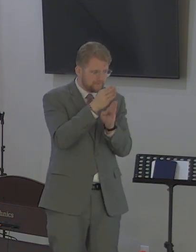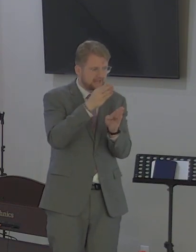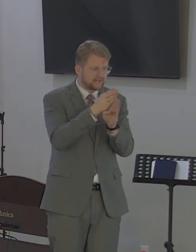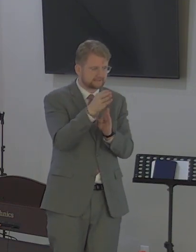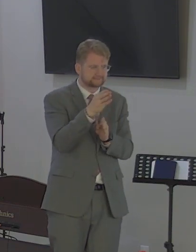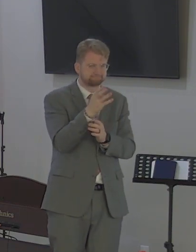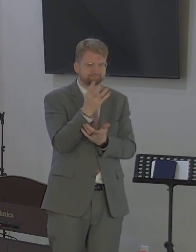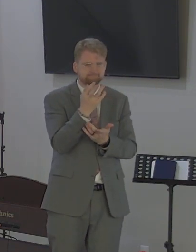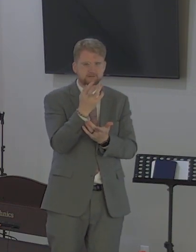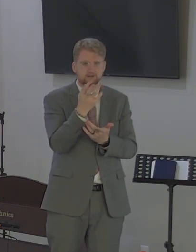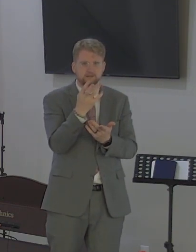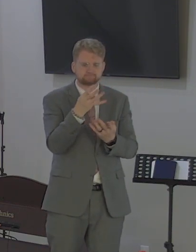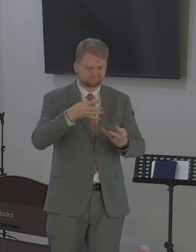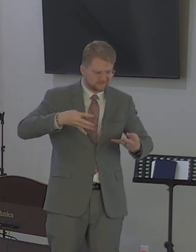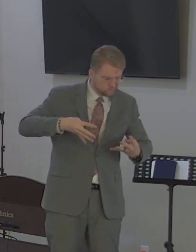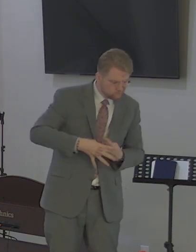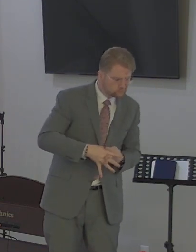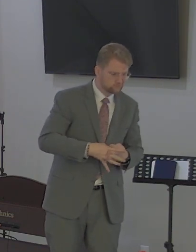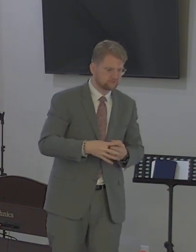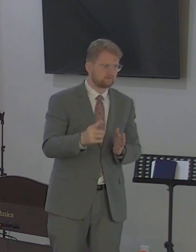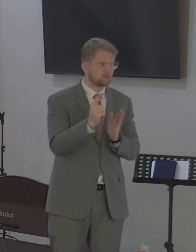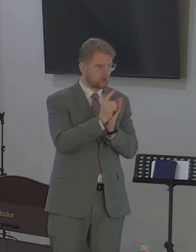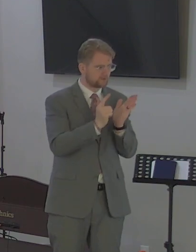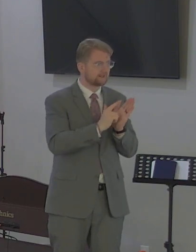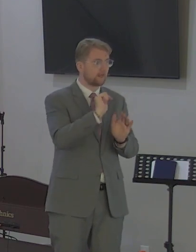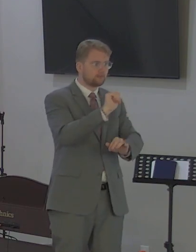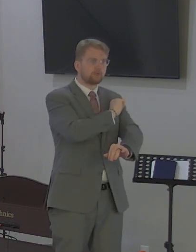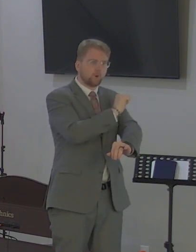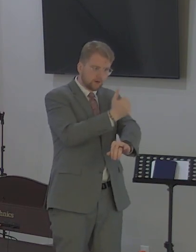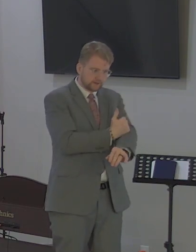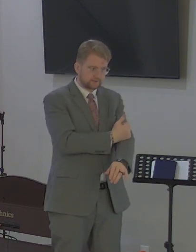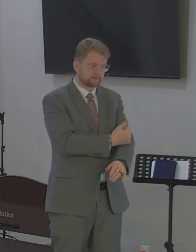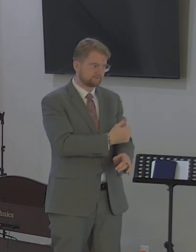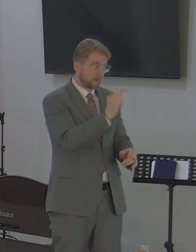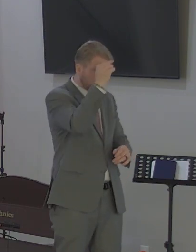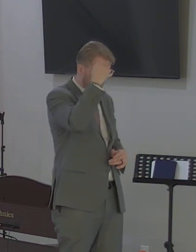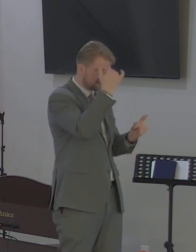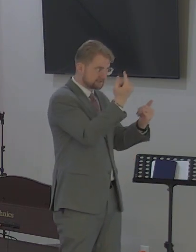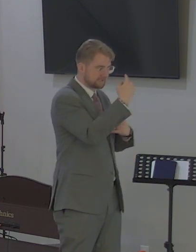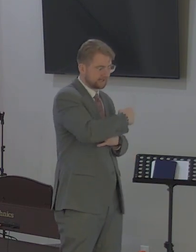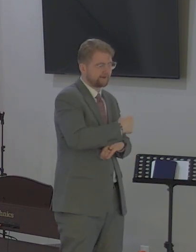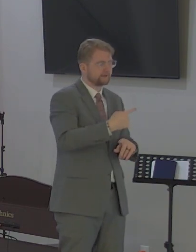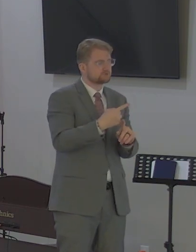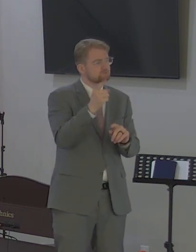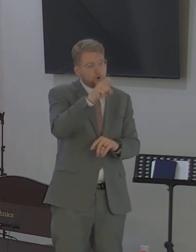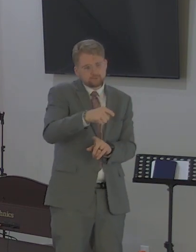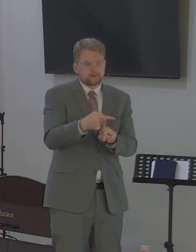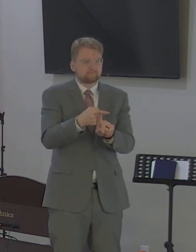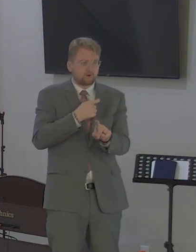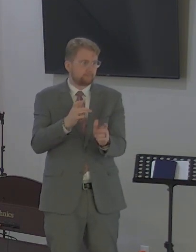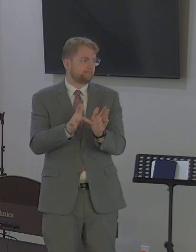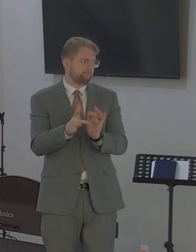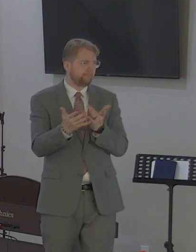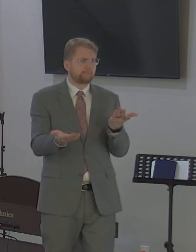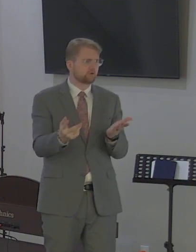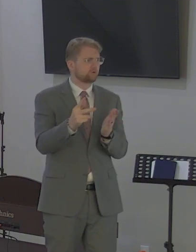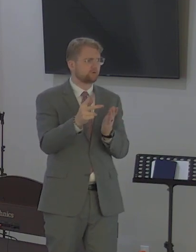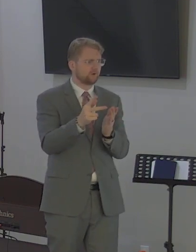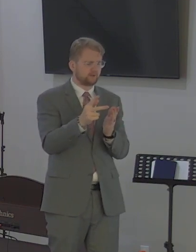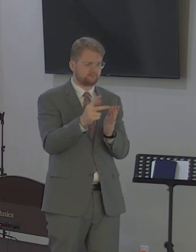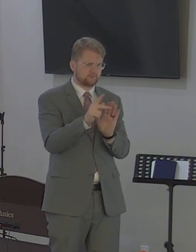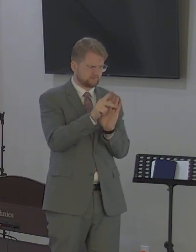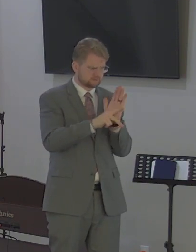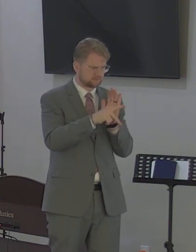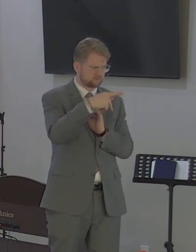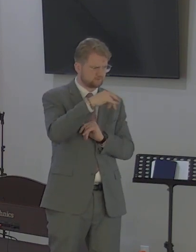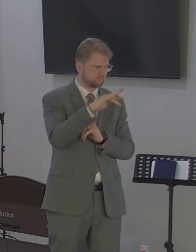laws, the authority of the government that is today, comes from biblical principles. God saw fit that that was needed as they left the